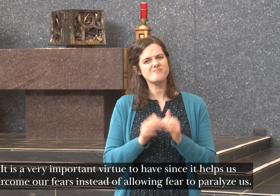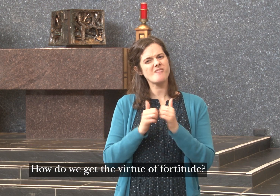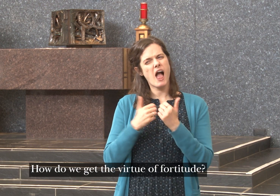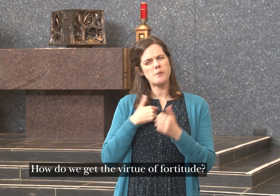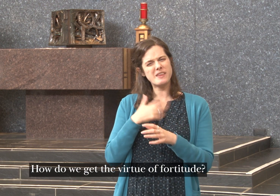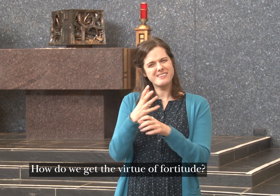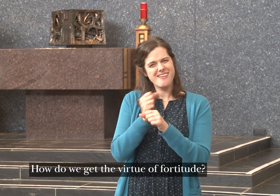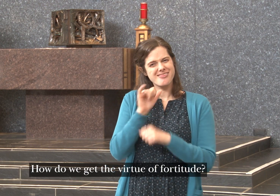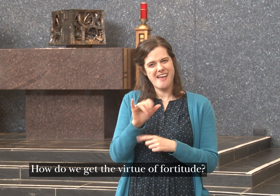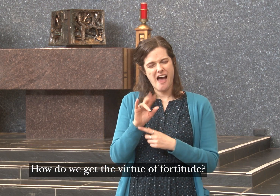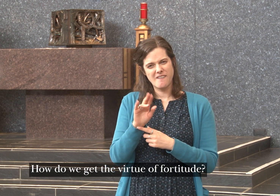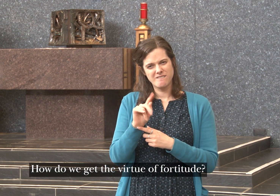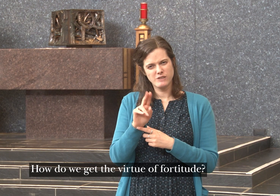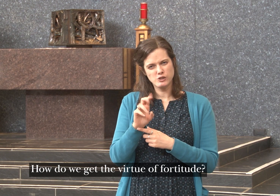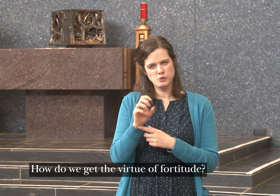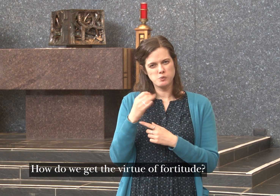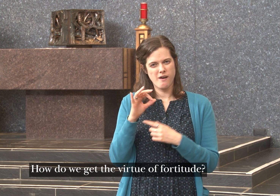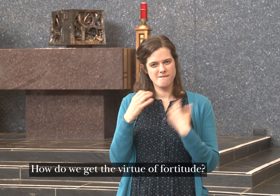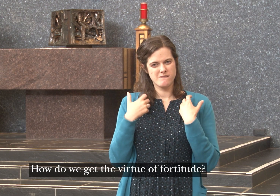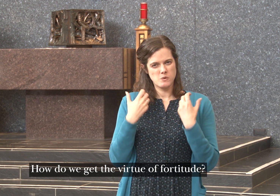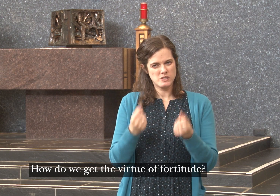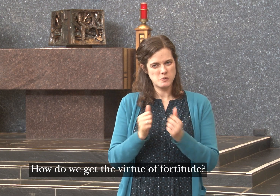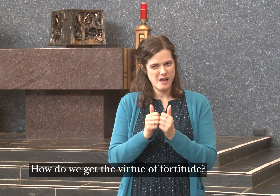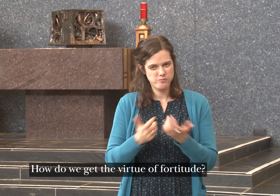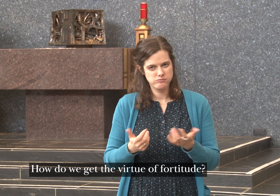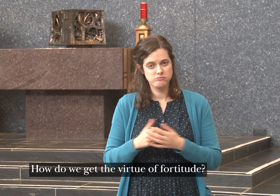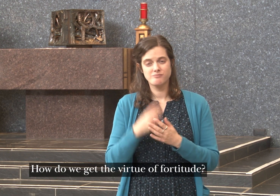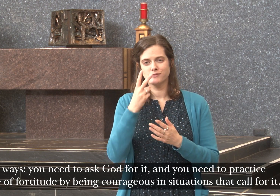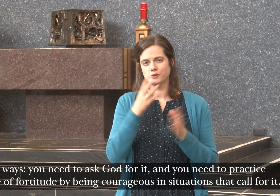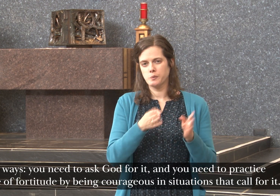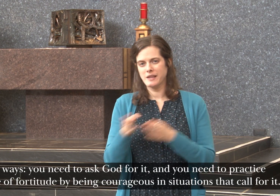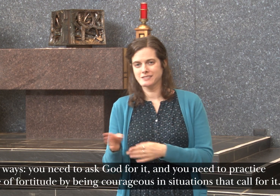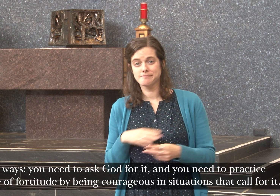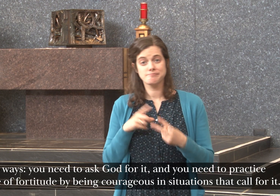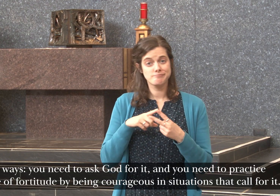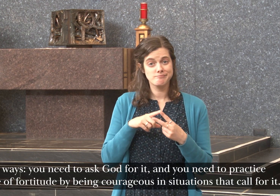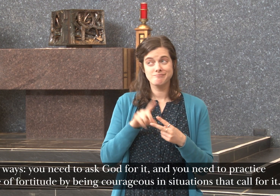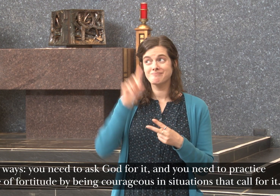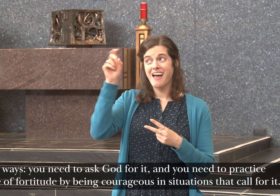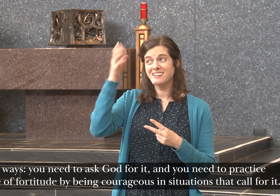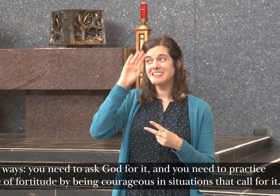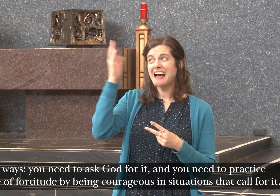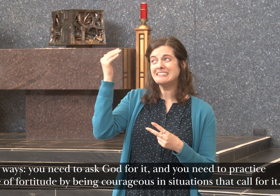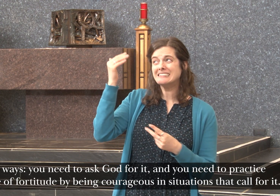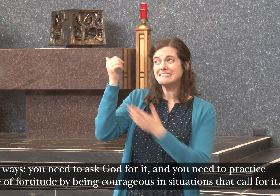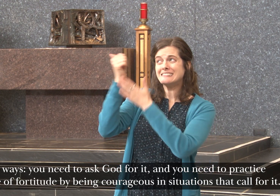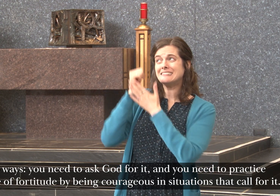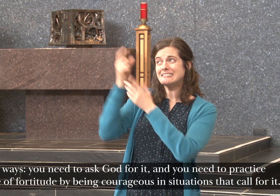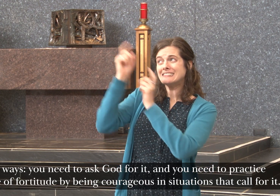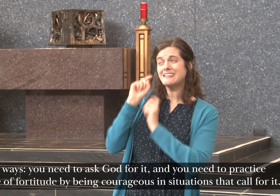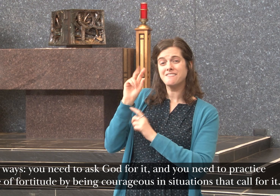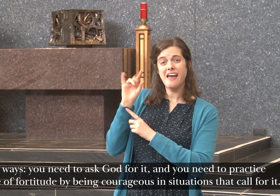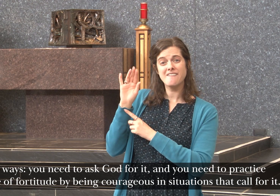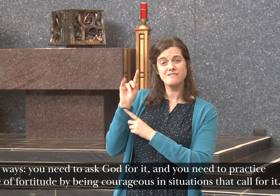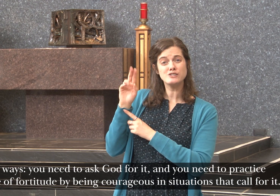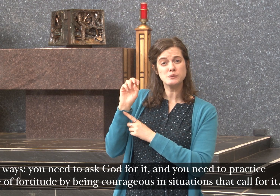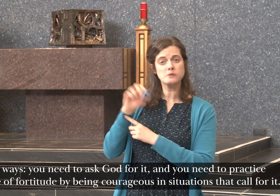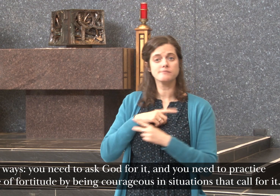How do we get the virtue of fortitude? In two ways. You need to ask God for it, and you